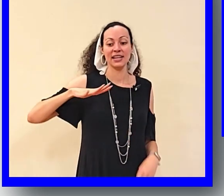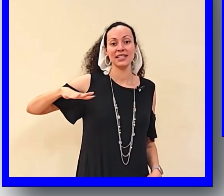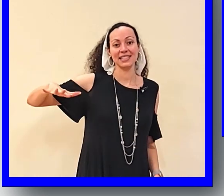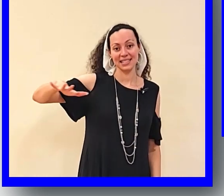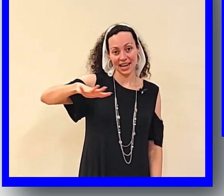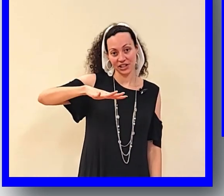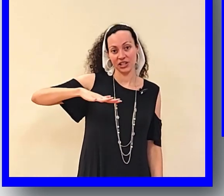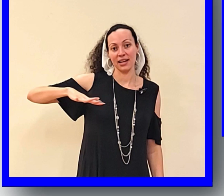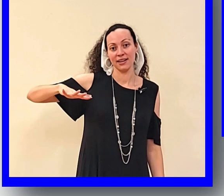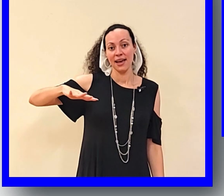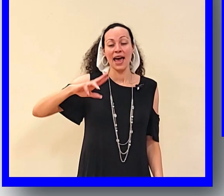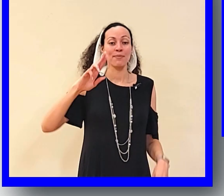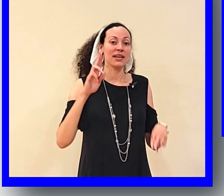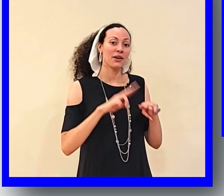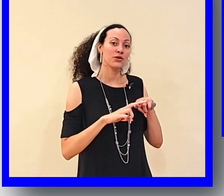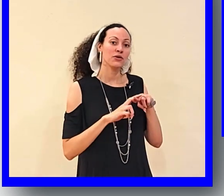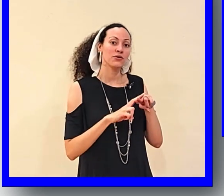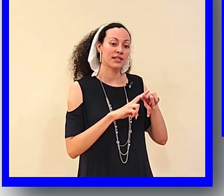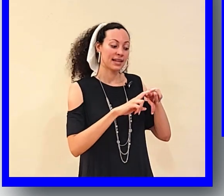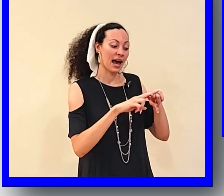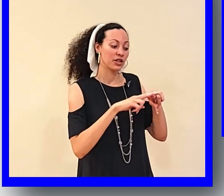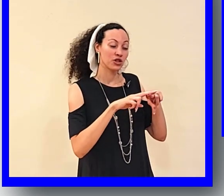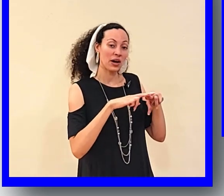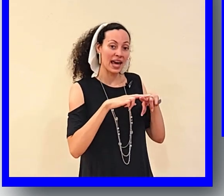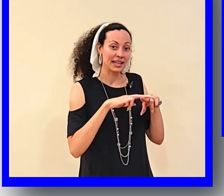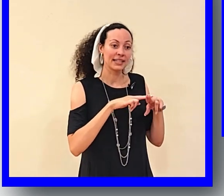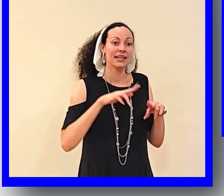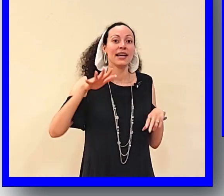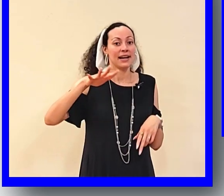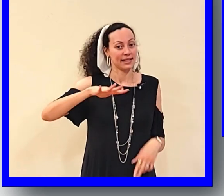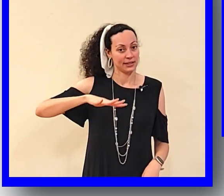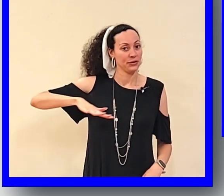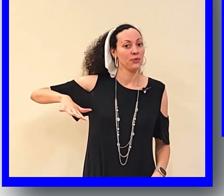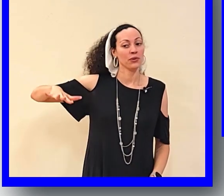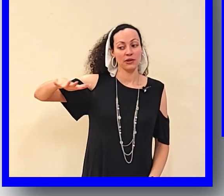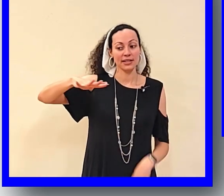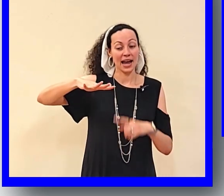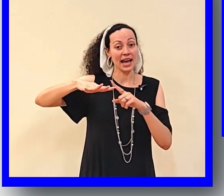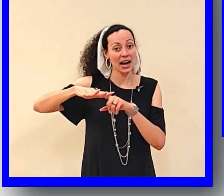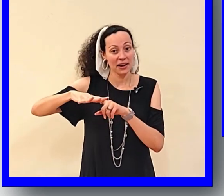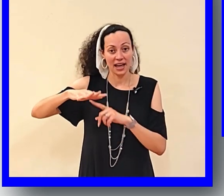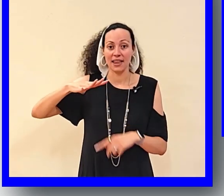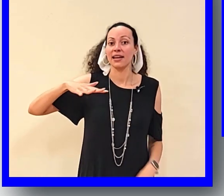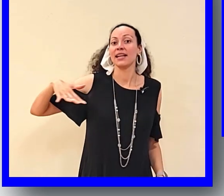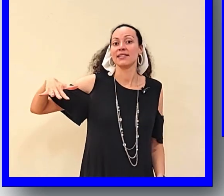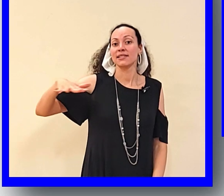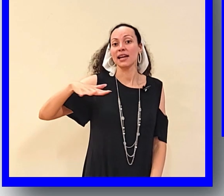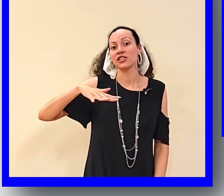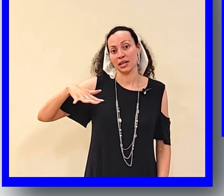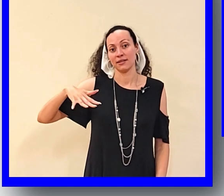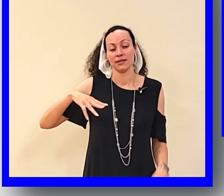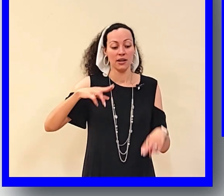train, station. And because you use the sign train, it's assumed when you sign area that